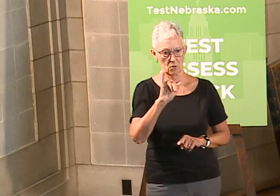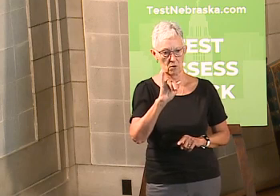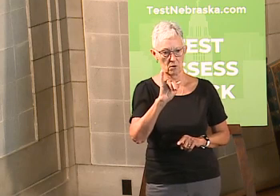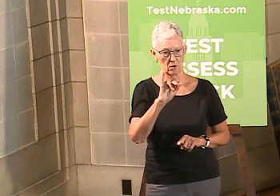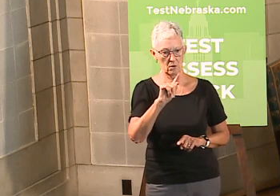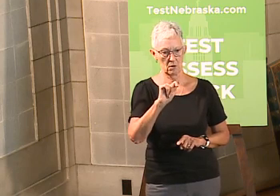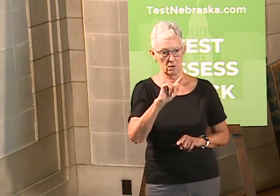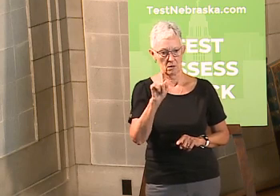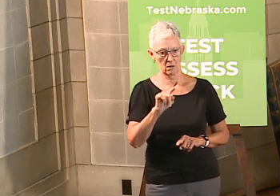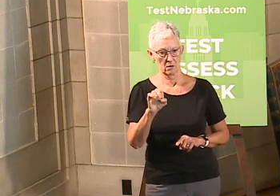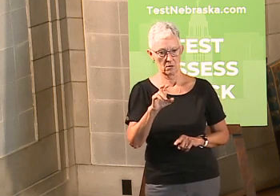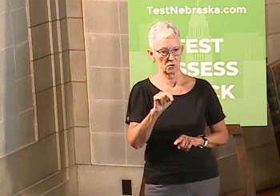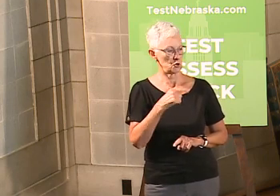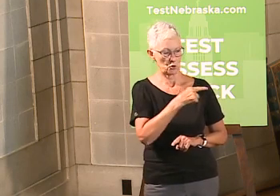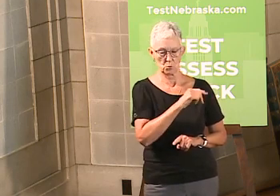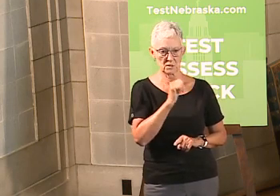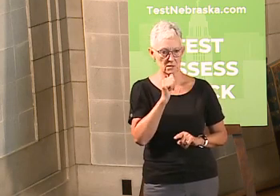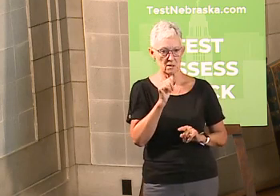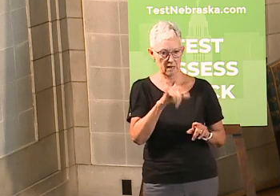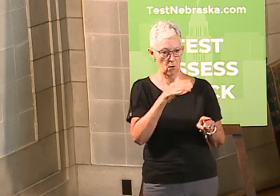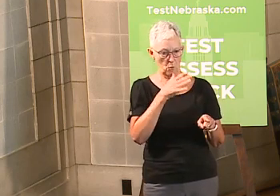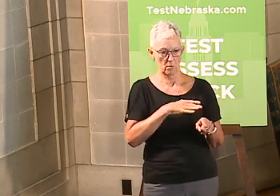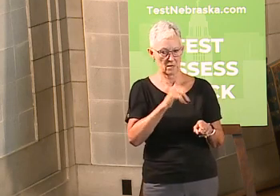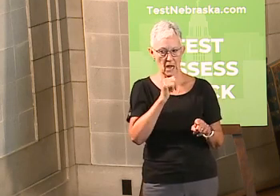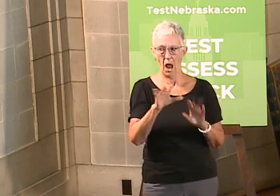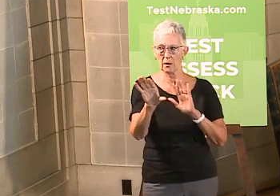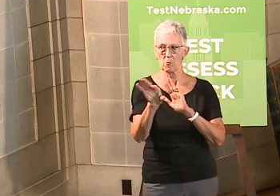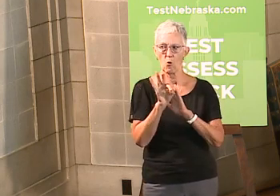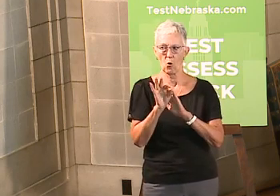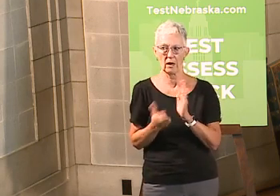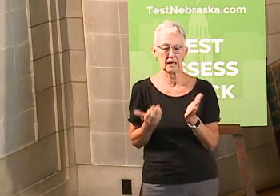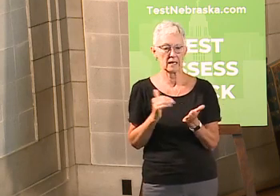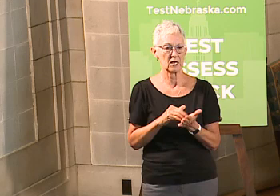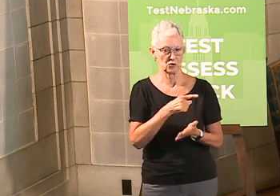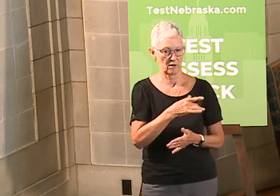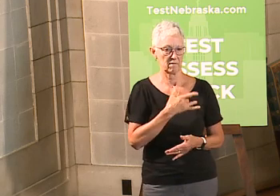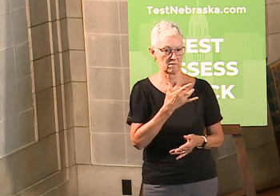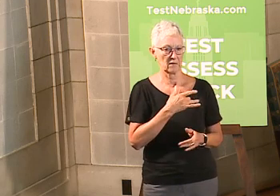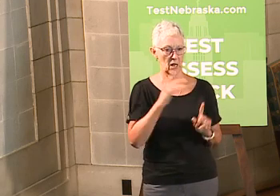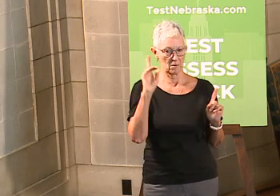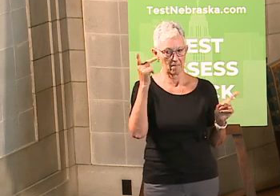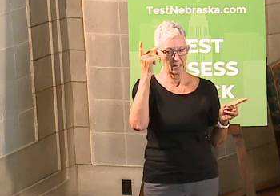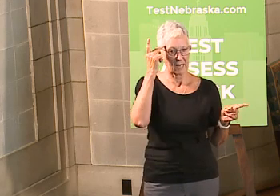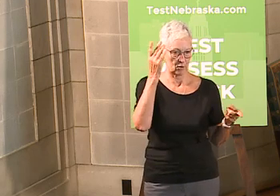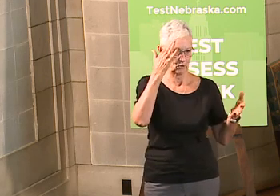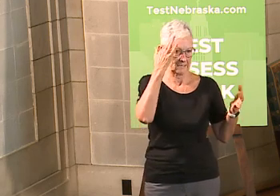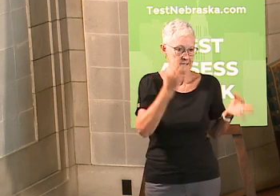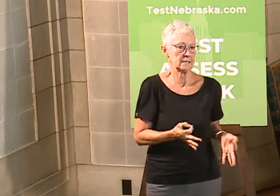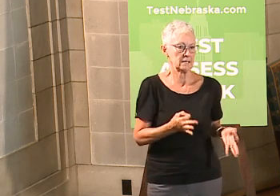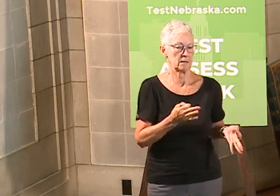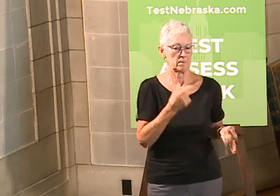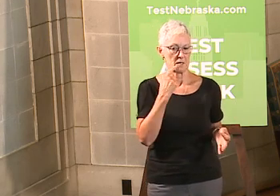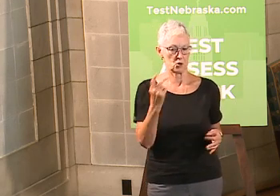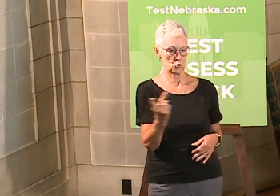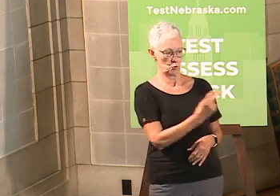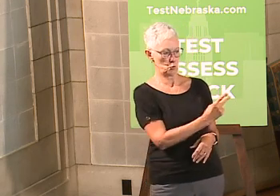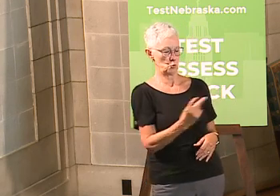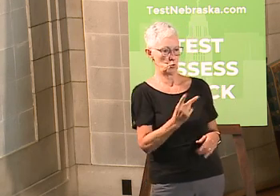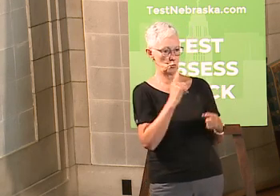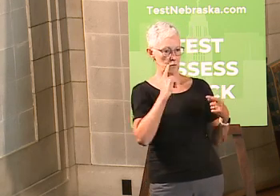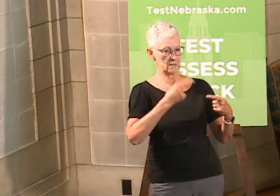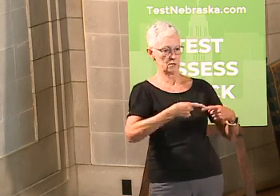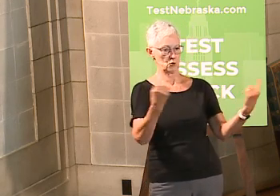her? She So, wasn't reappointed. She says she's concerned about political pressure because you guys disagreed on an issue. I think